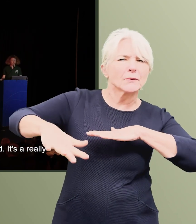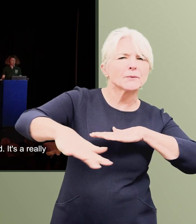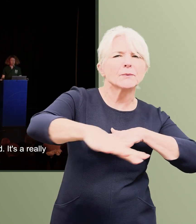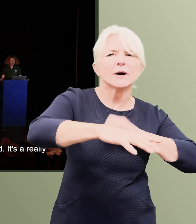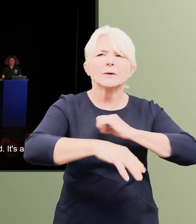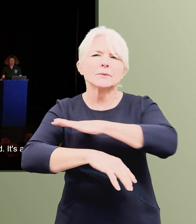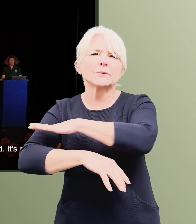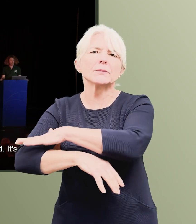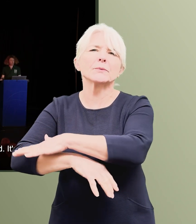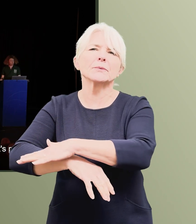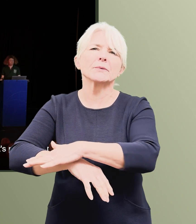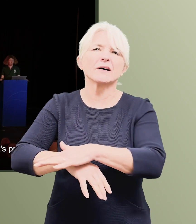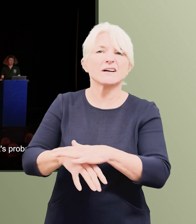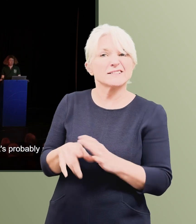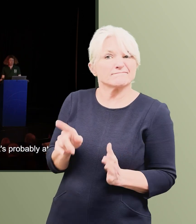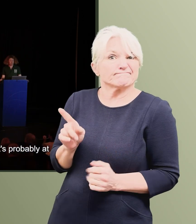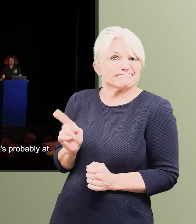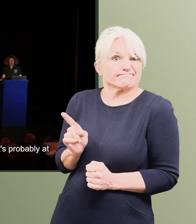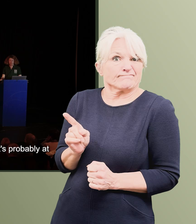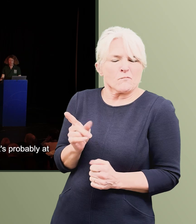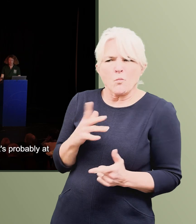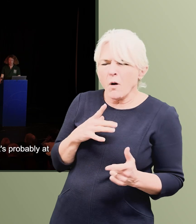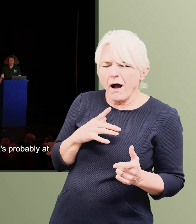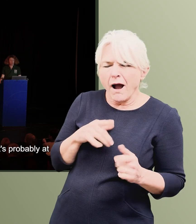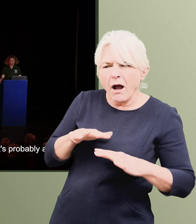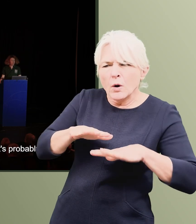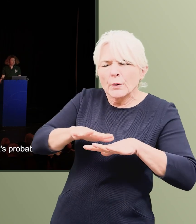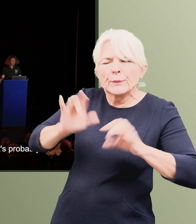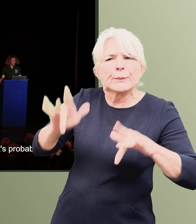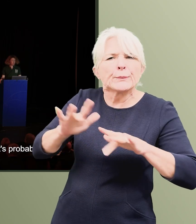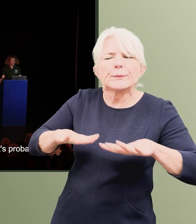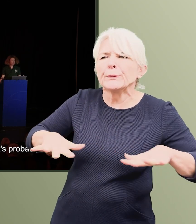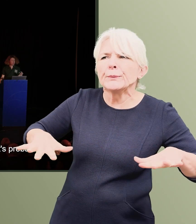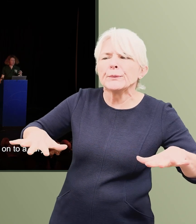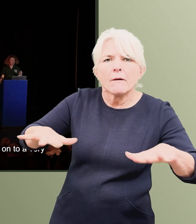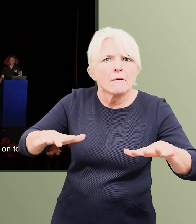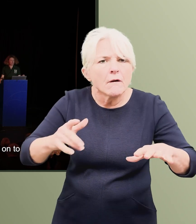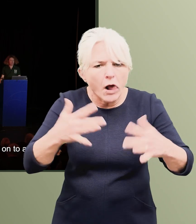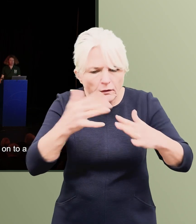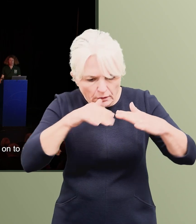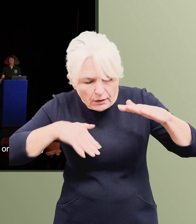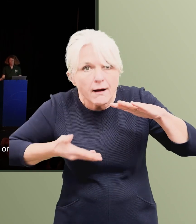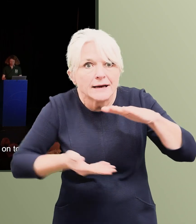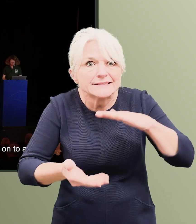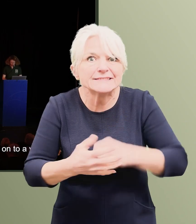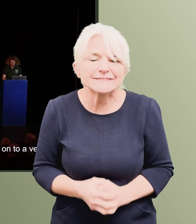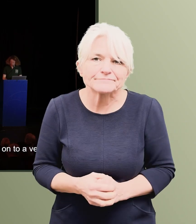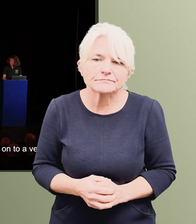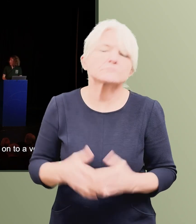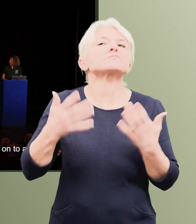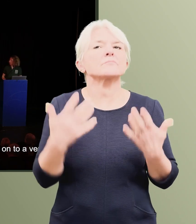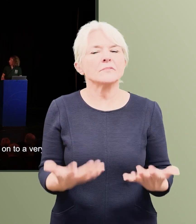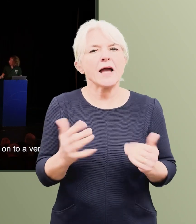It's a really good bit of land. It would have always been a really good bit of land, and that's probably at least part of the reason that we see a density of stuff going on